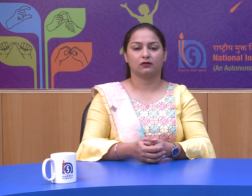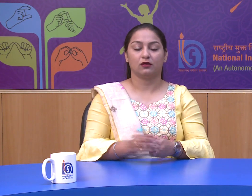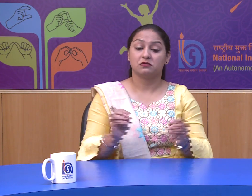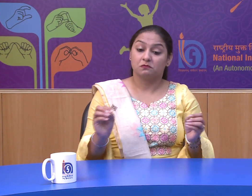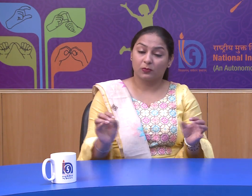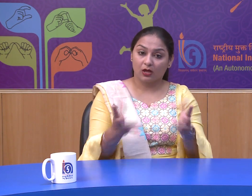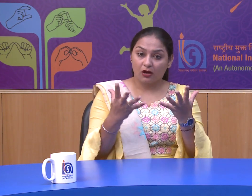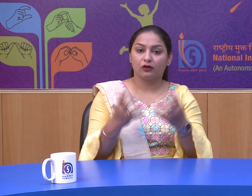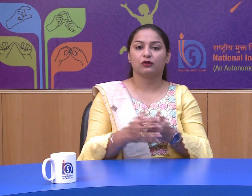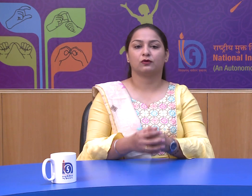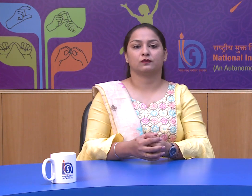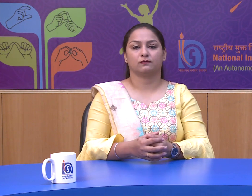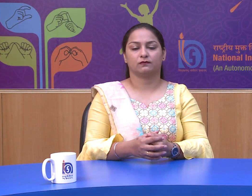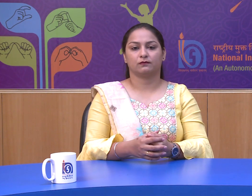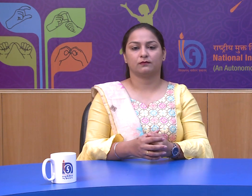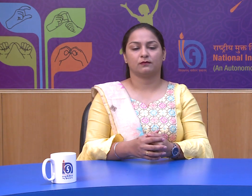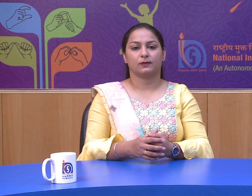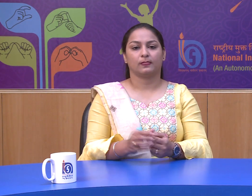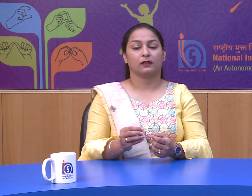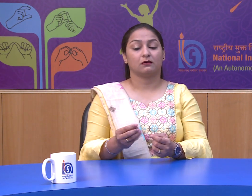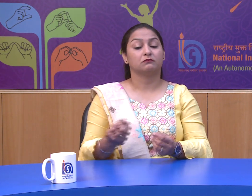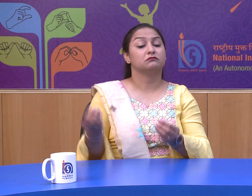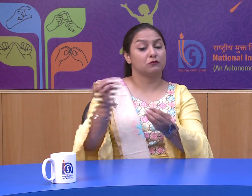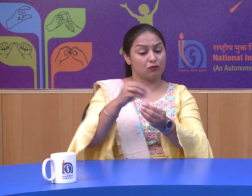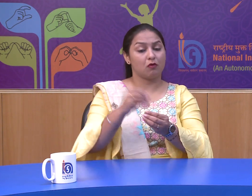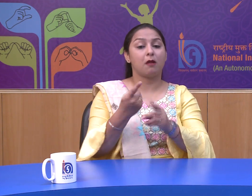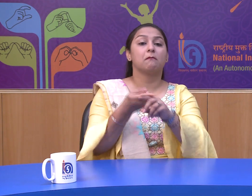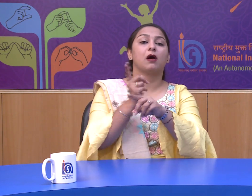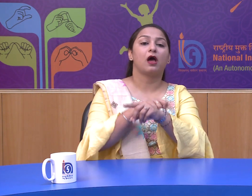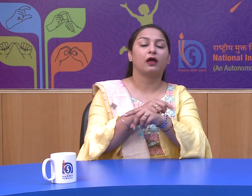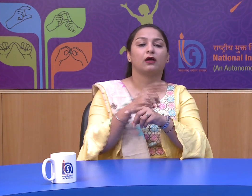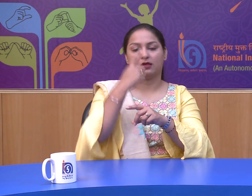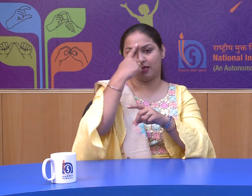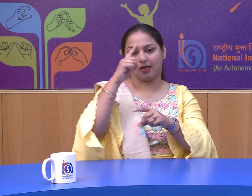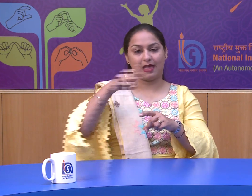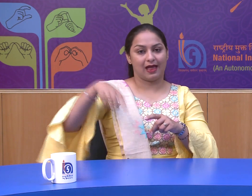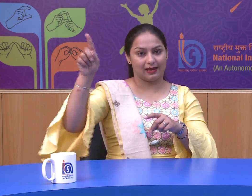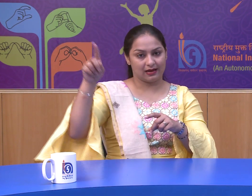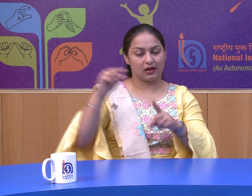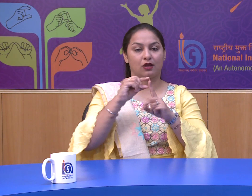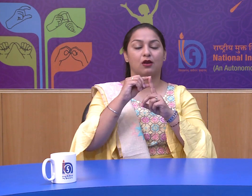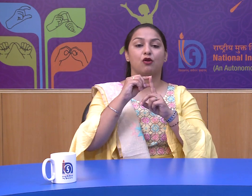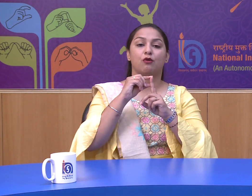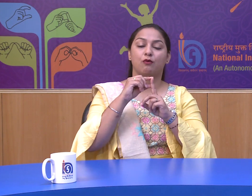continued to be used by the Indian provincial